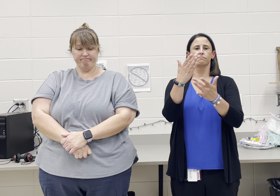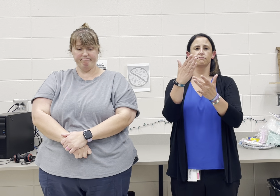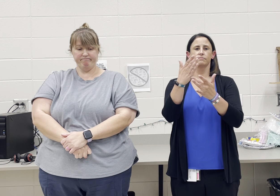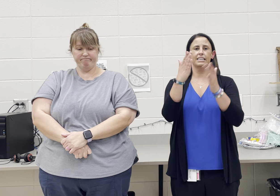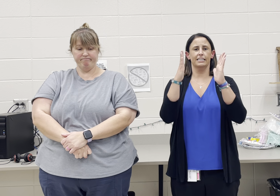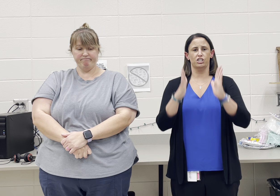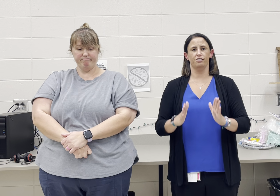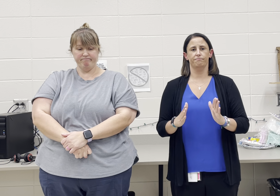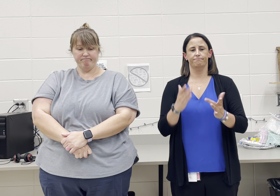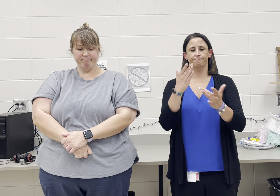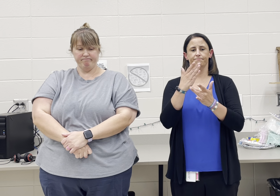technician.